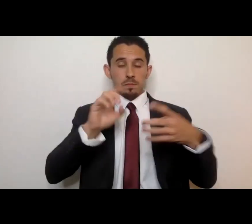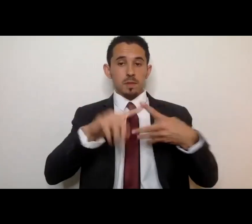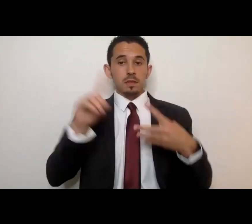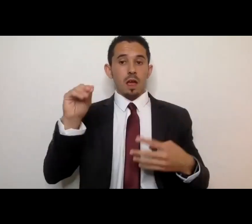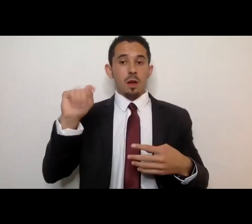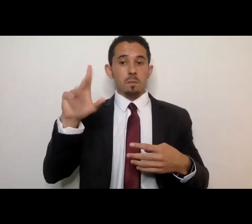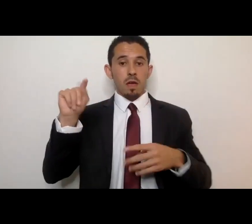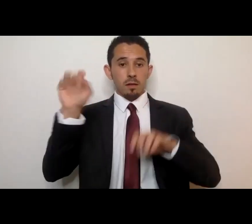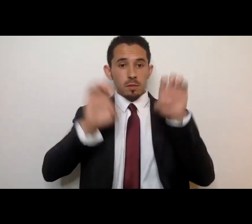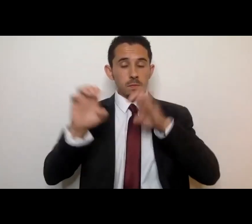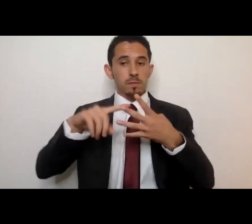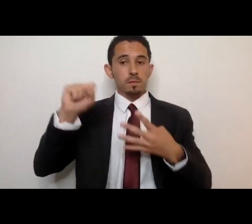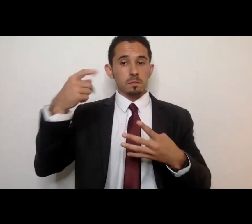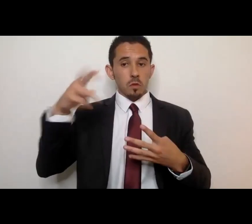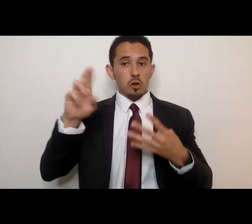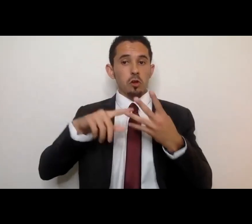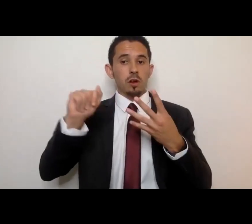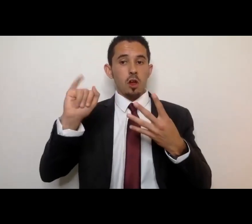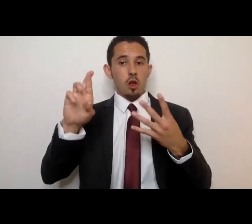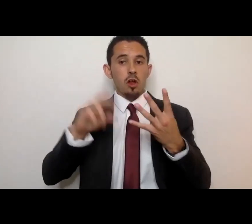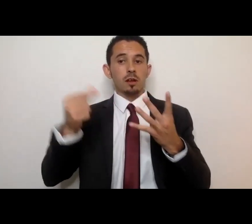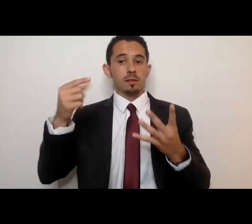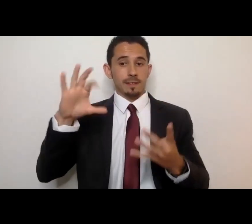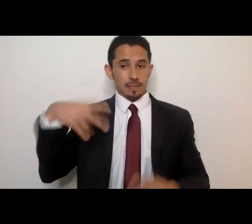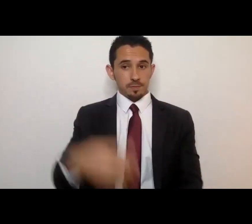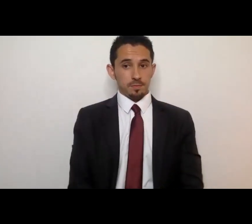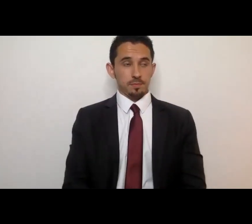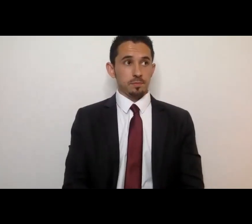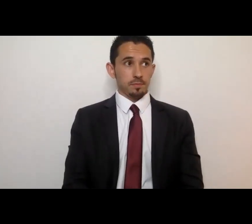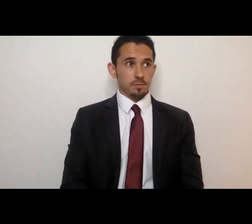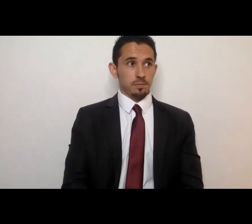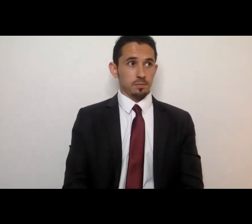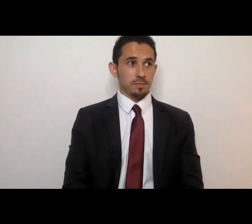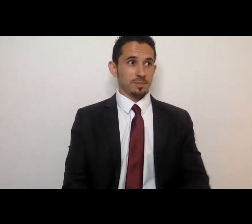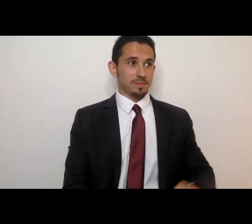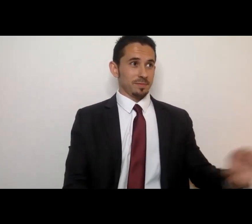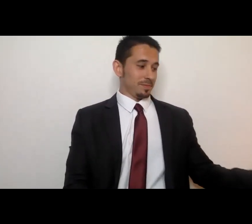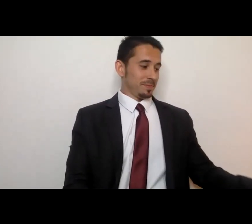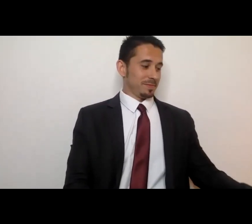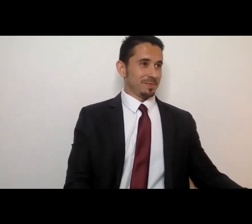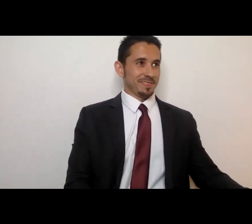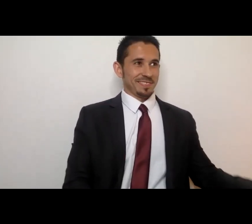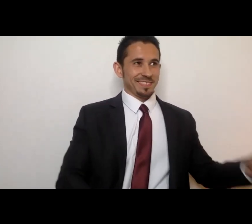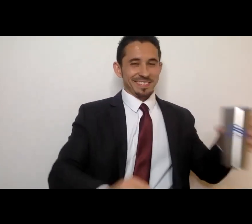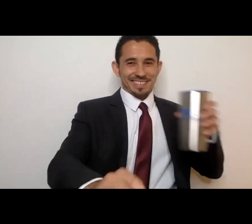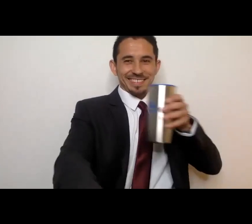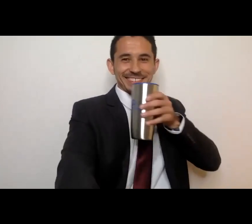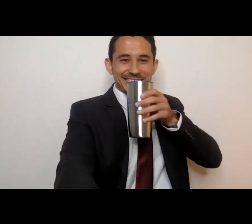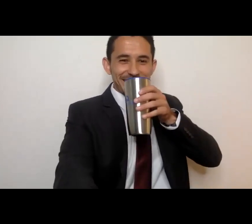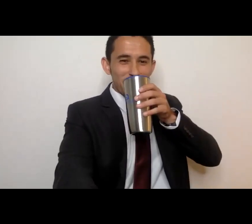So the methods in this study incorporated 4 different experiments: a dot plot experiment, SPR, AIR, and